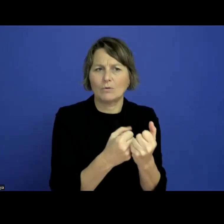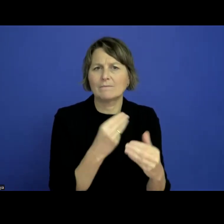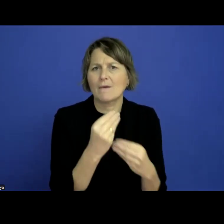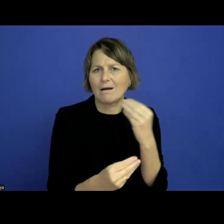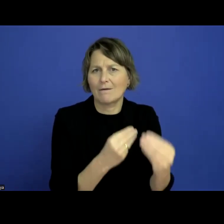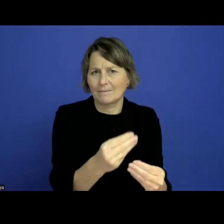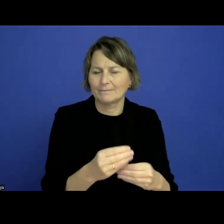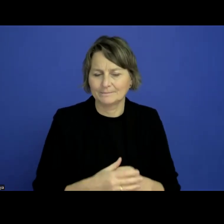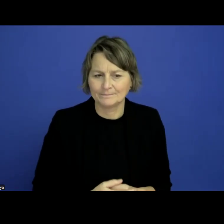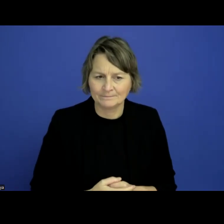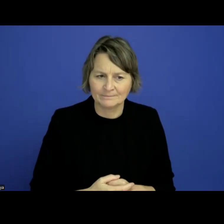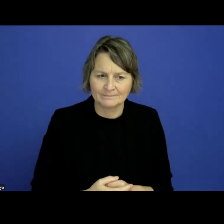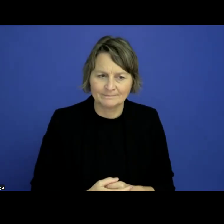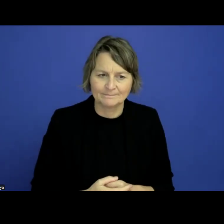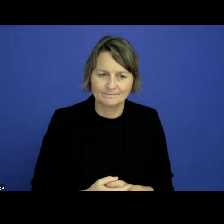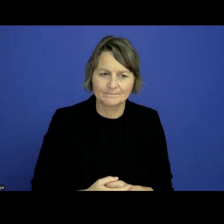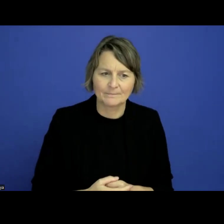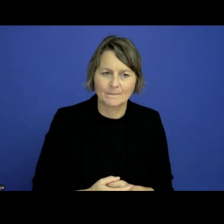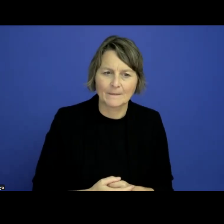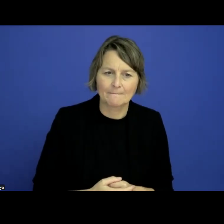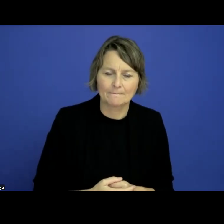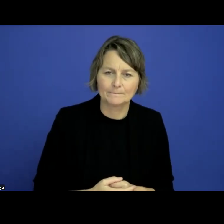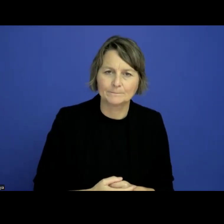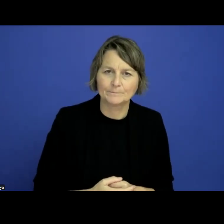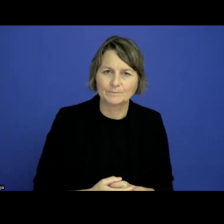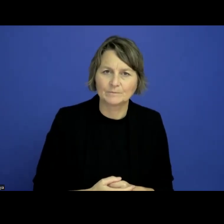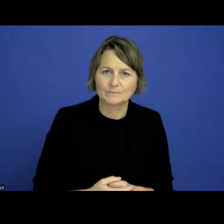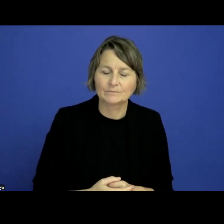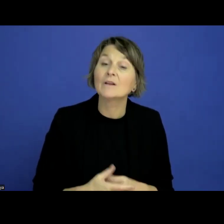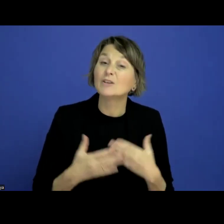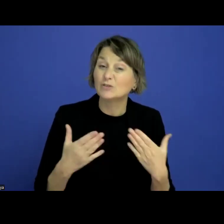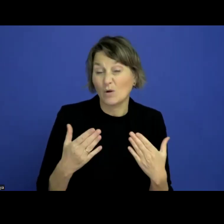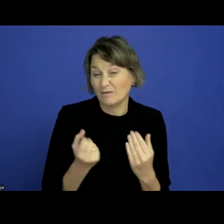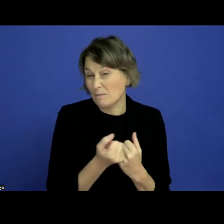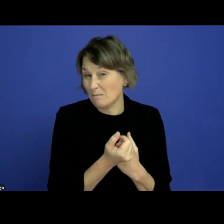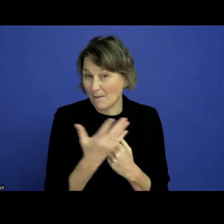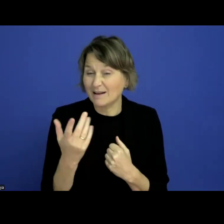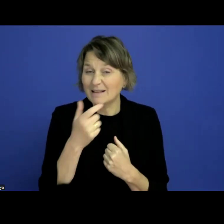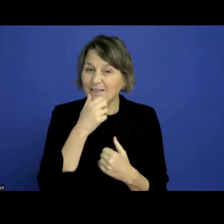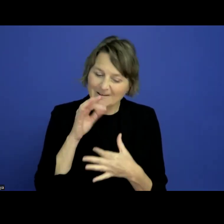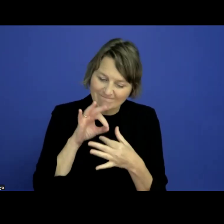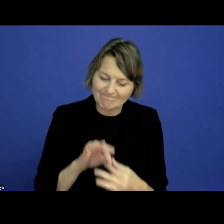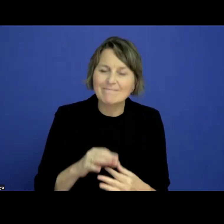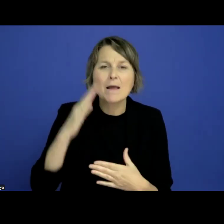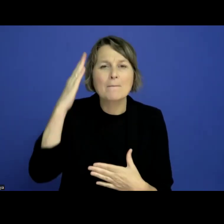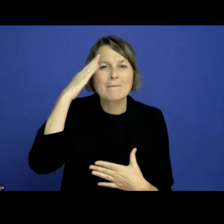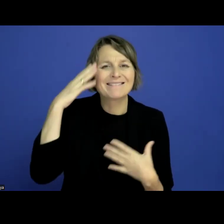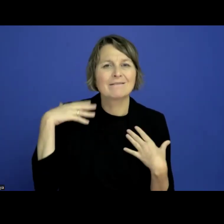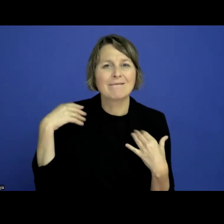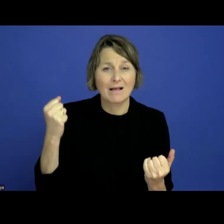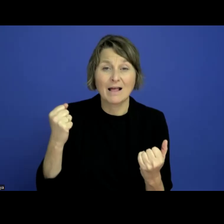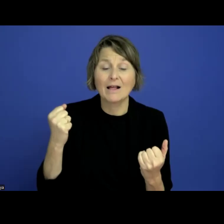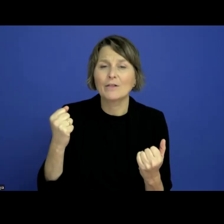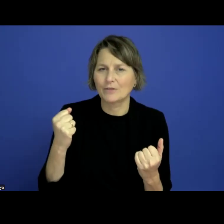permanent basis or not. We put also in place a lot of things around mental health, more and more, of course, from